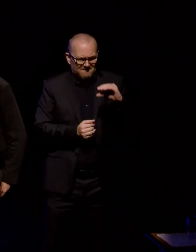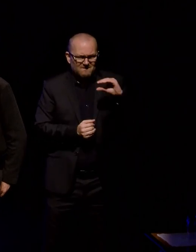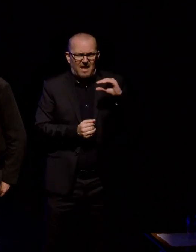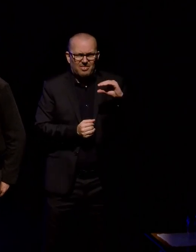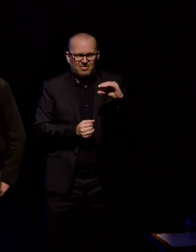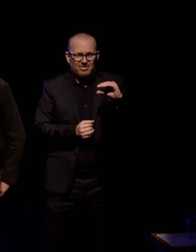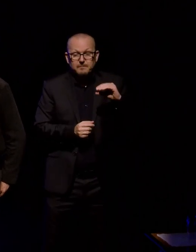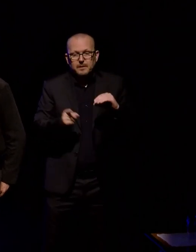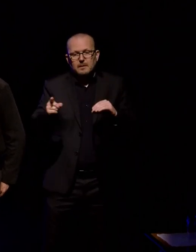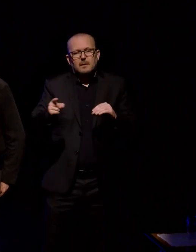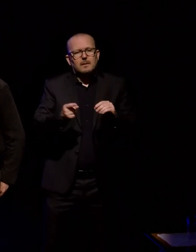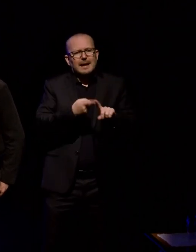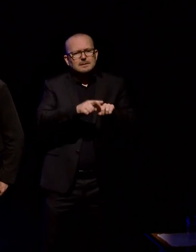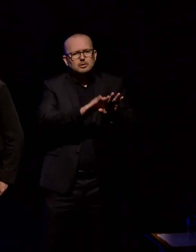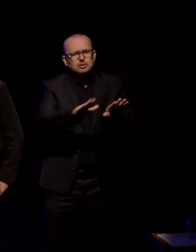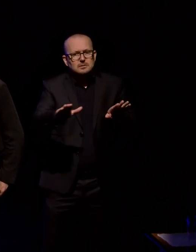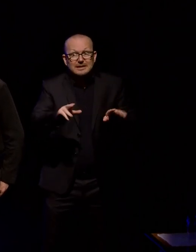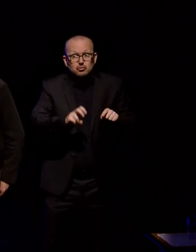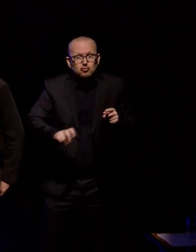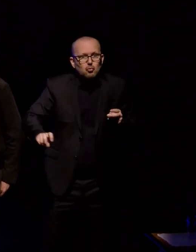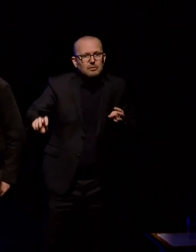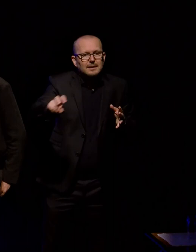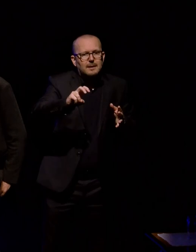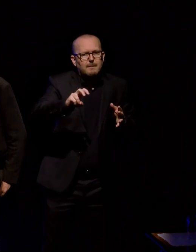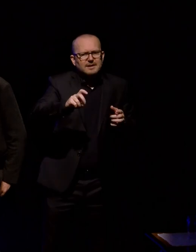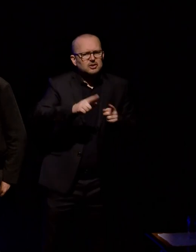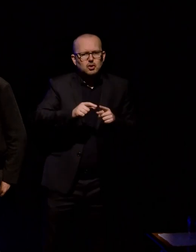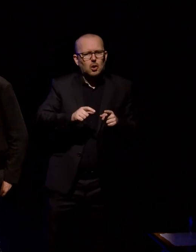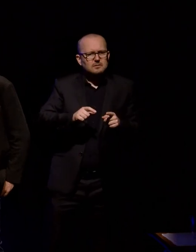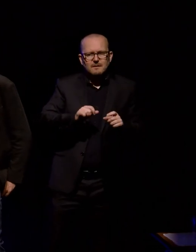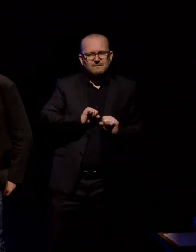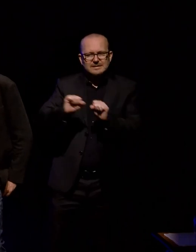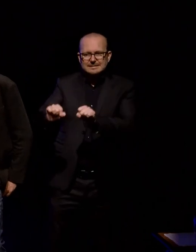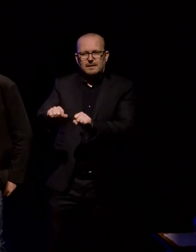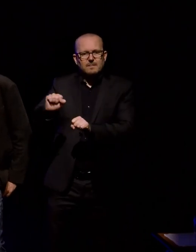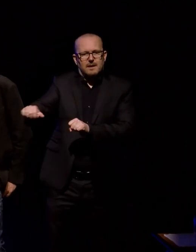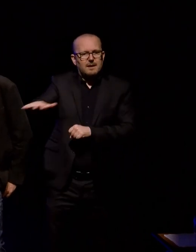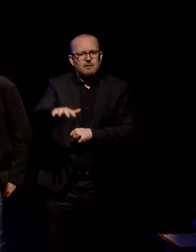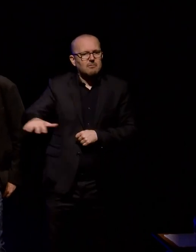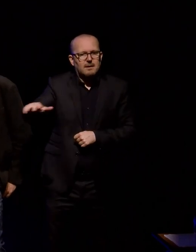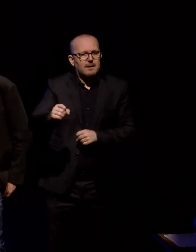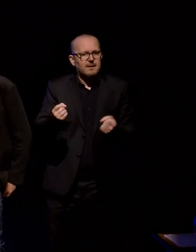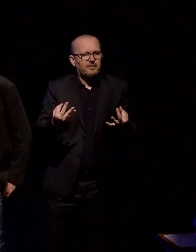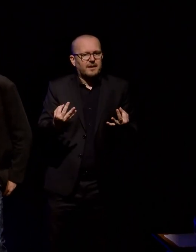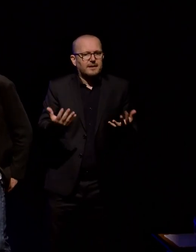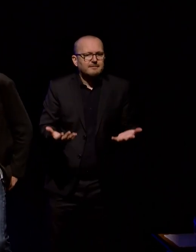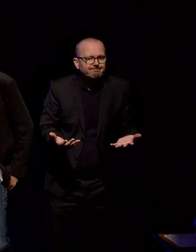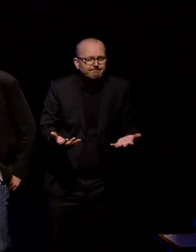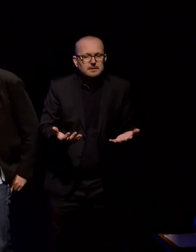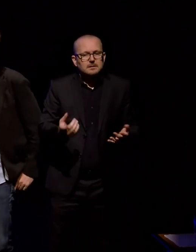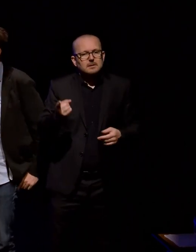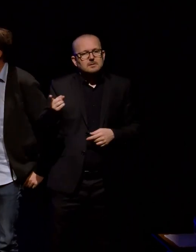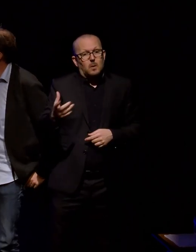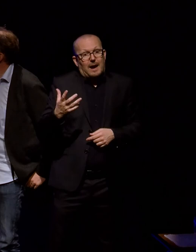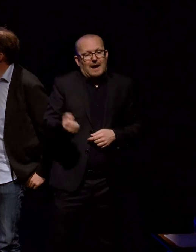it's not touring to Maningrida, where this community are based. Having all these resources online has been a huge, really